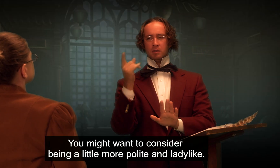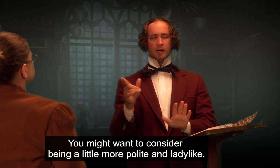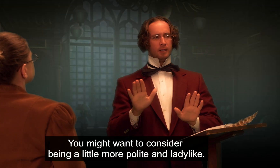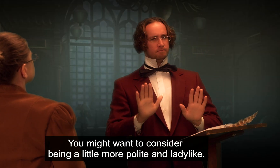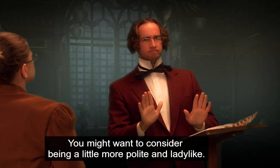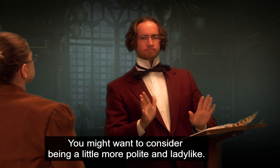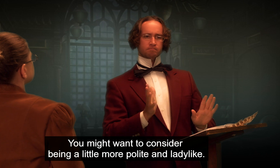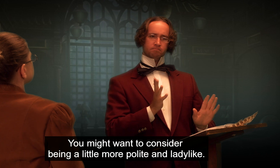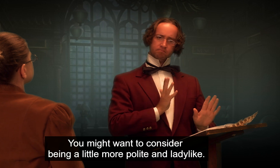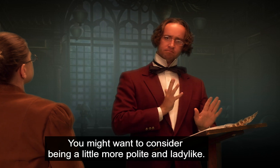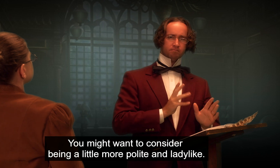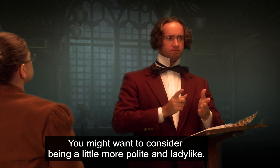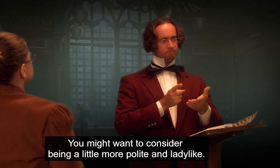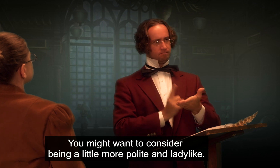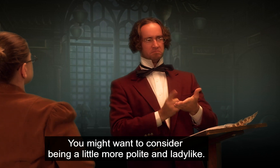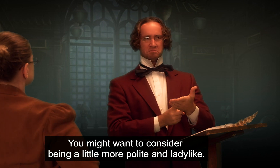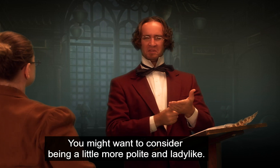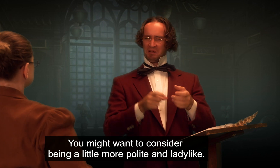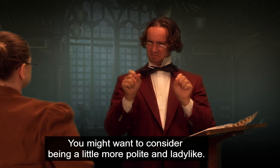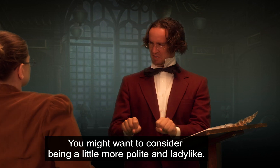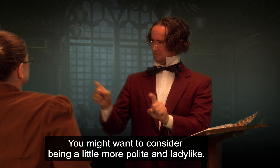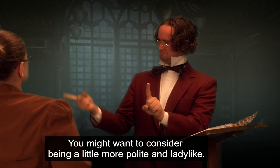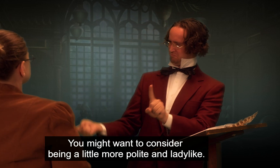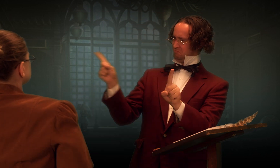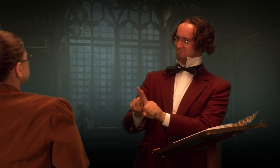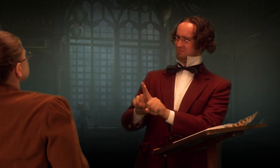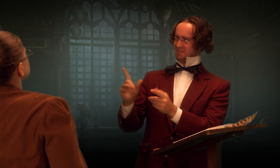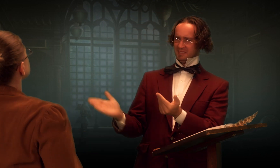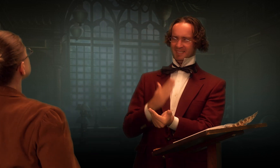to consider being a little more polite and ladylike.